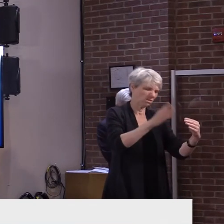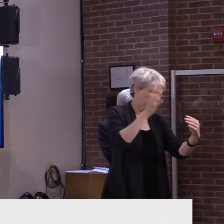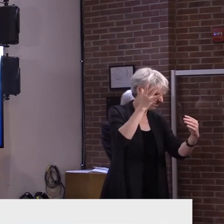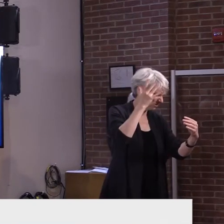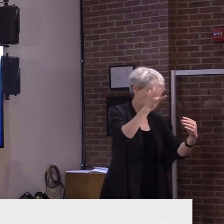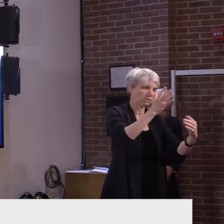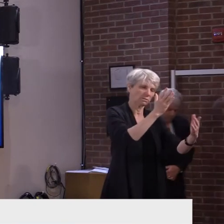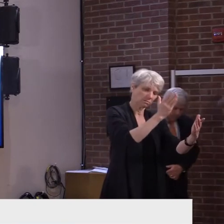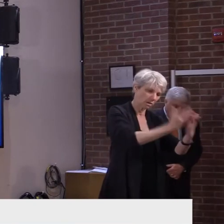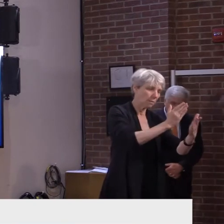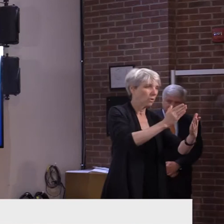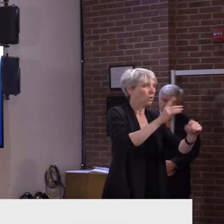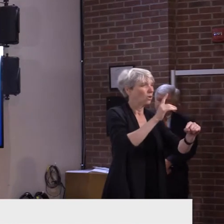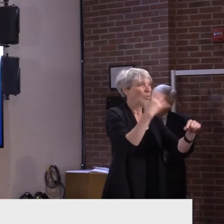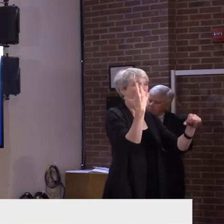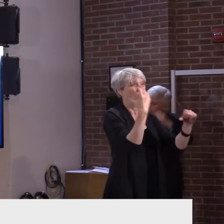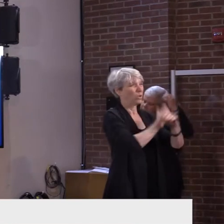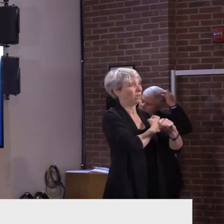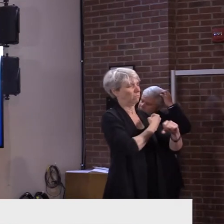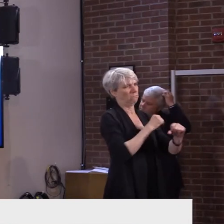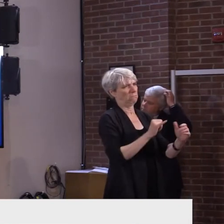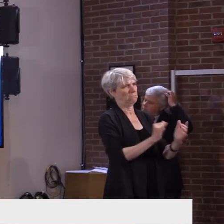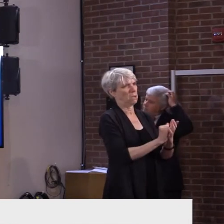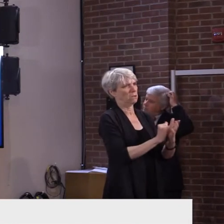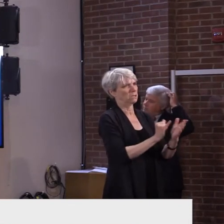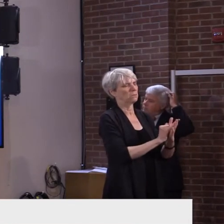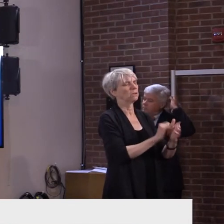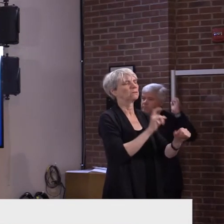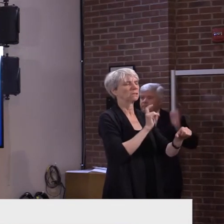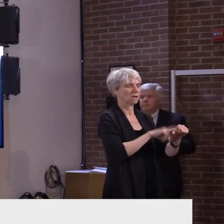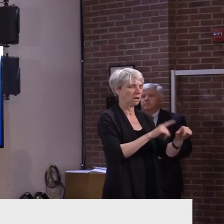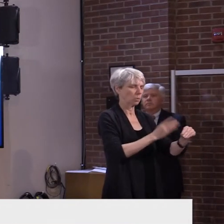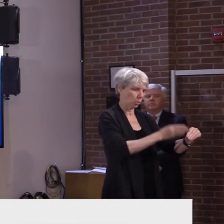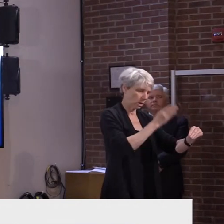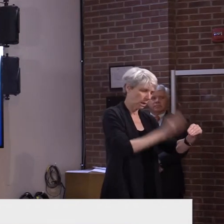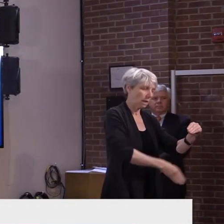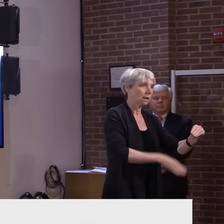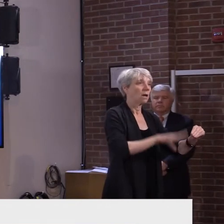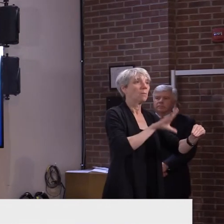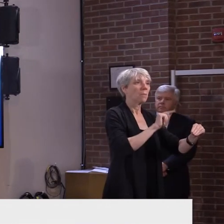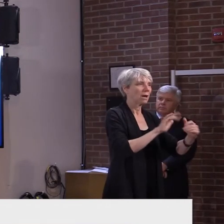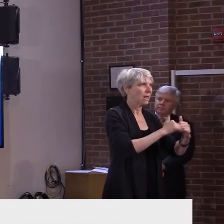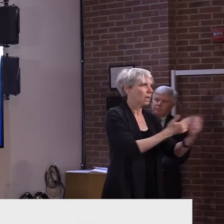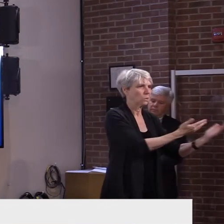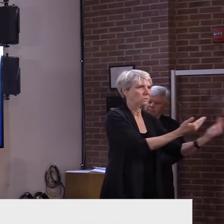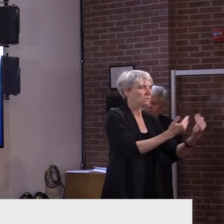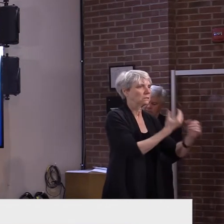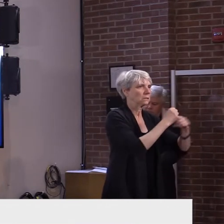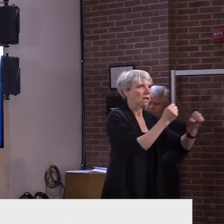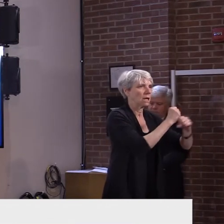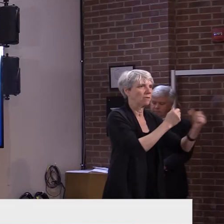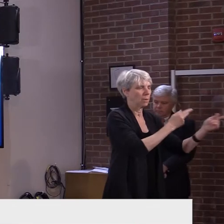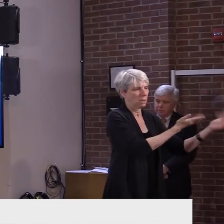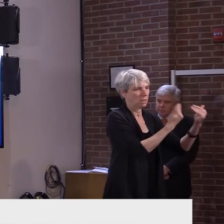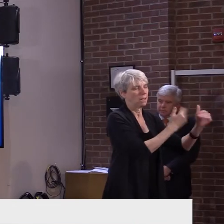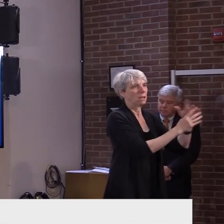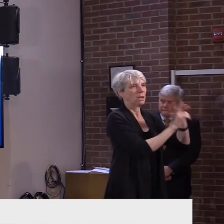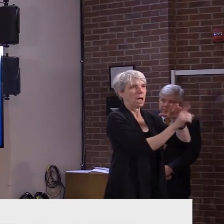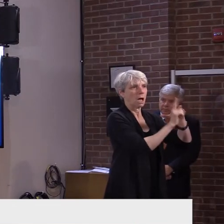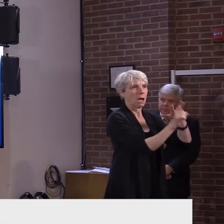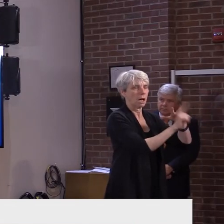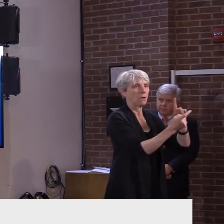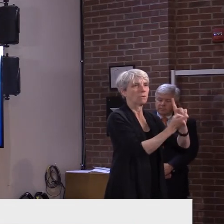And it was just how we conducted the evacuation. And it